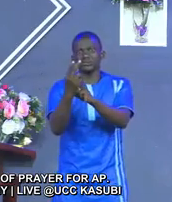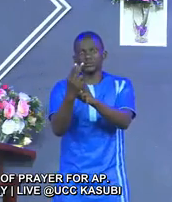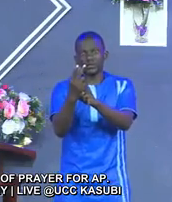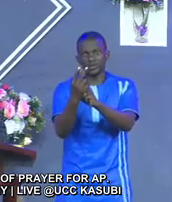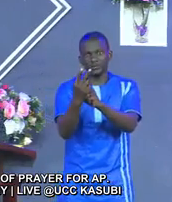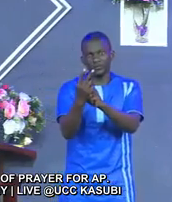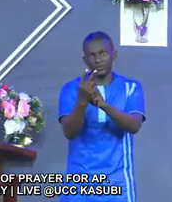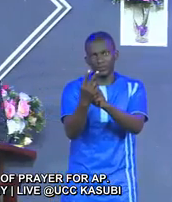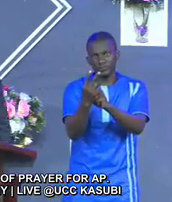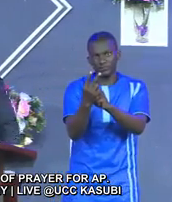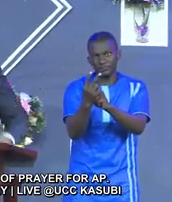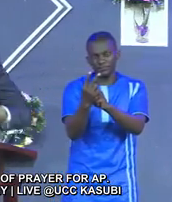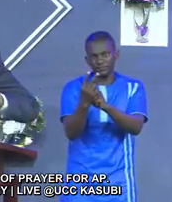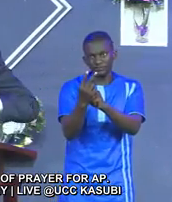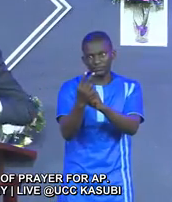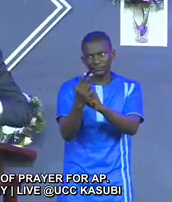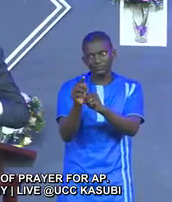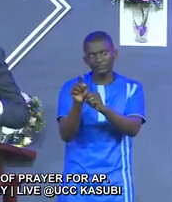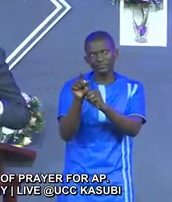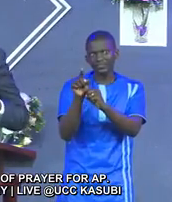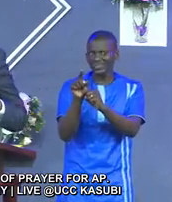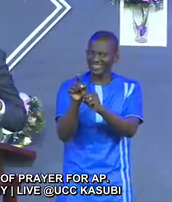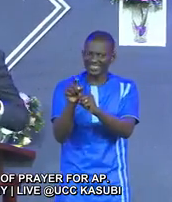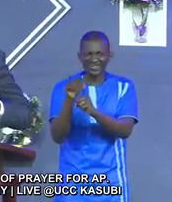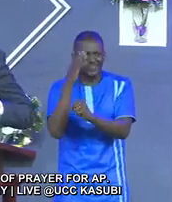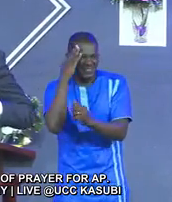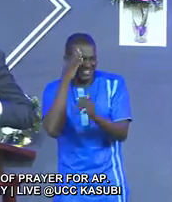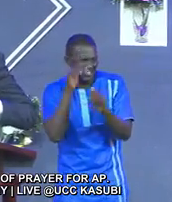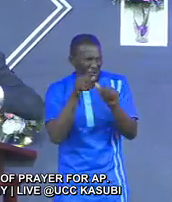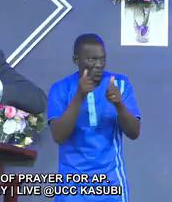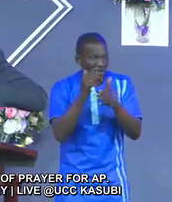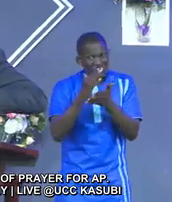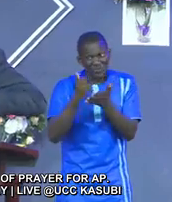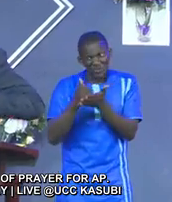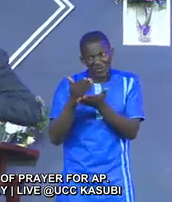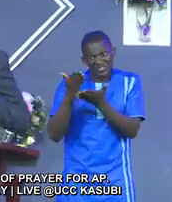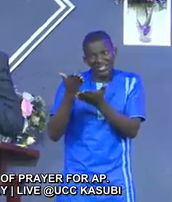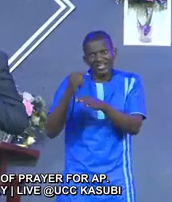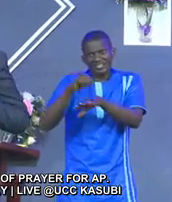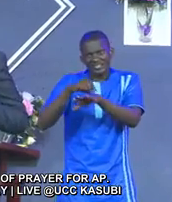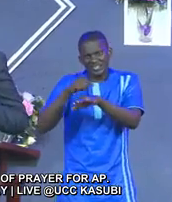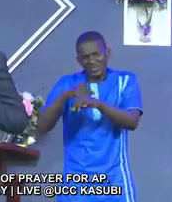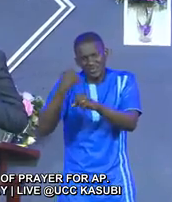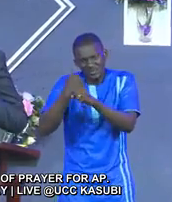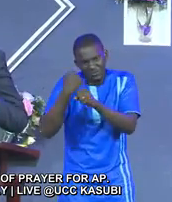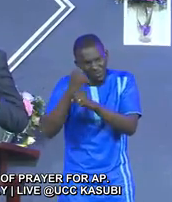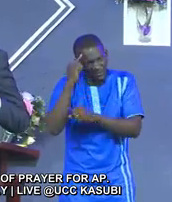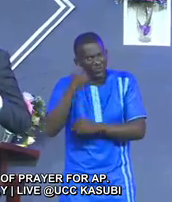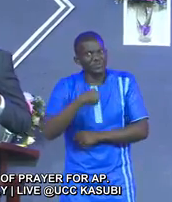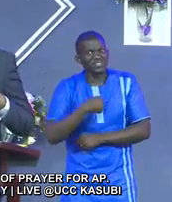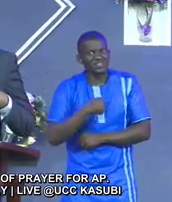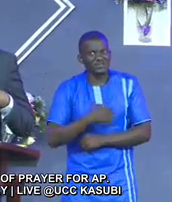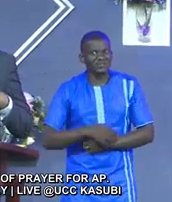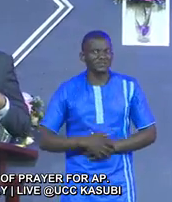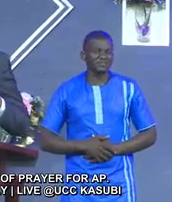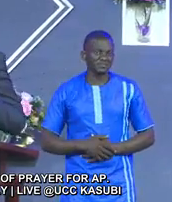12. It is familiar because there's a time it worked for me.